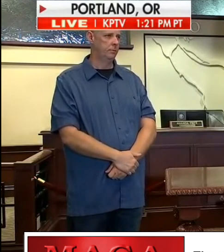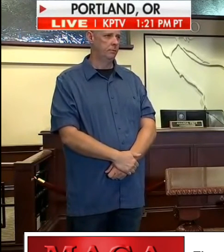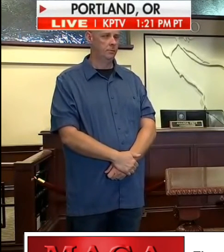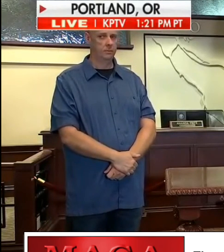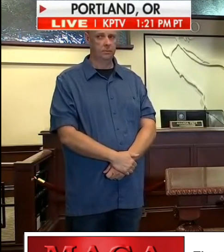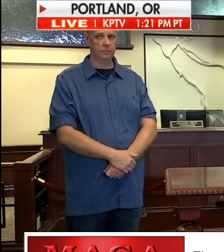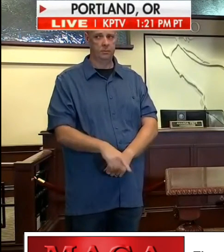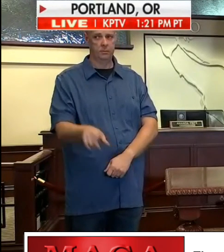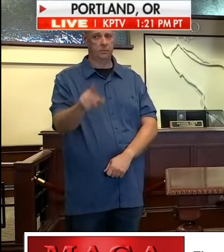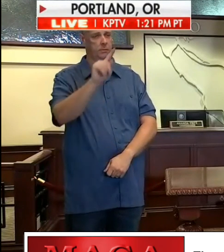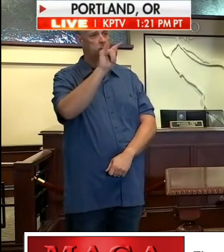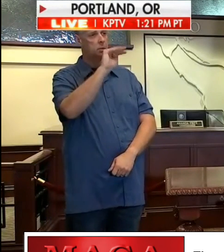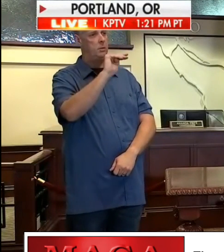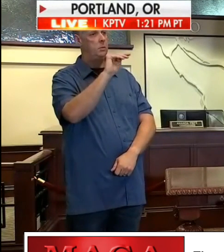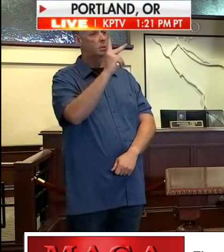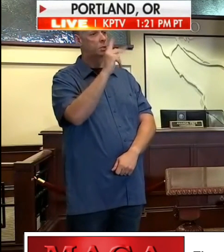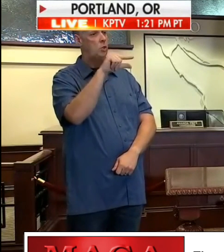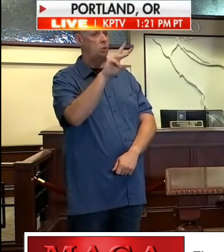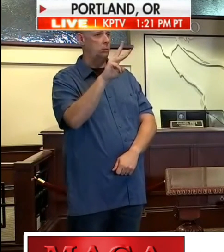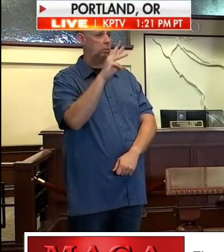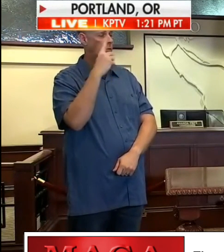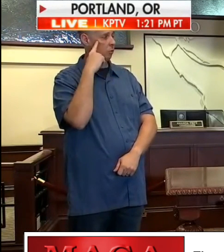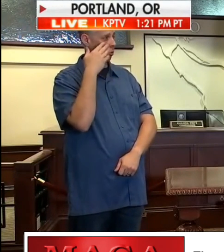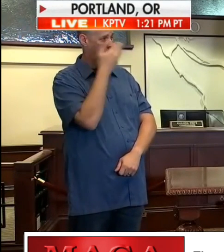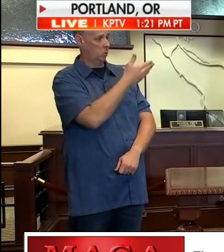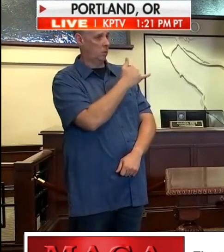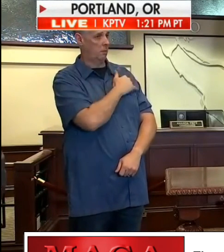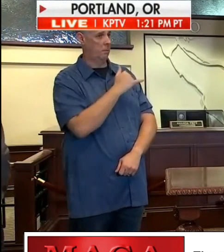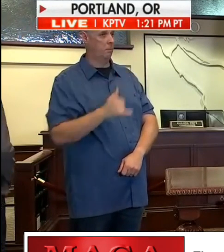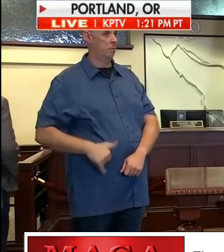Tim Gordon, VGW, for the mayor.